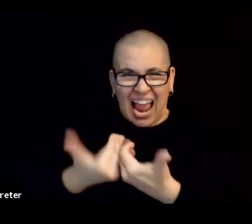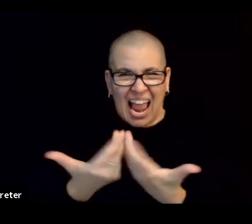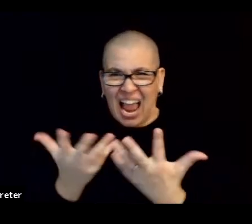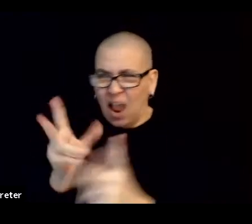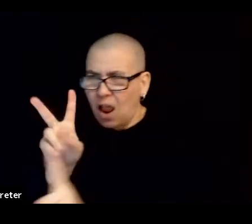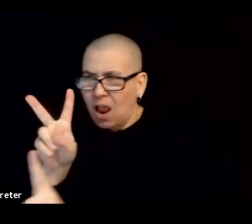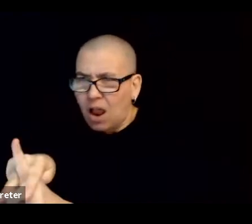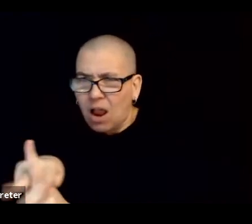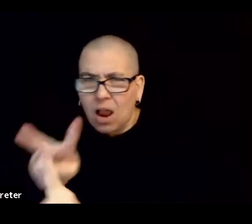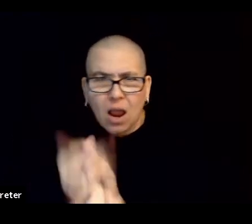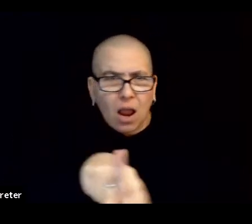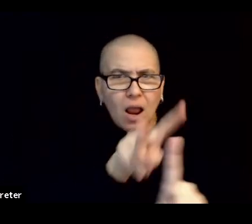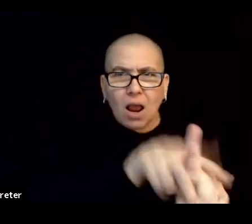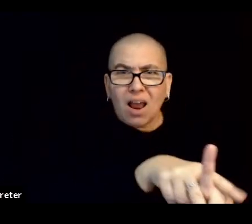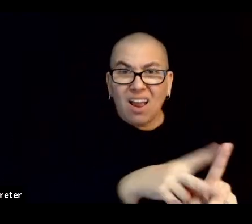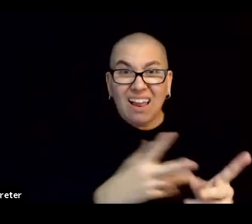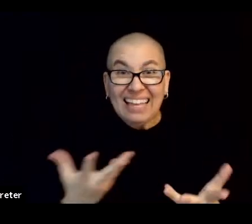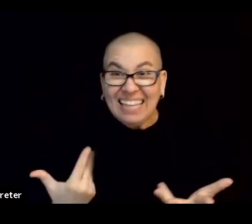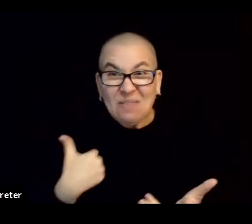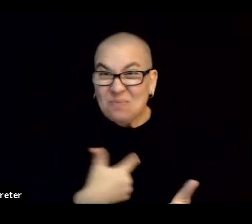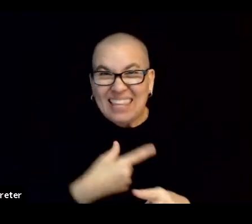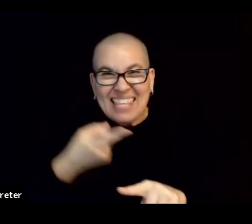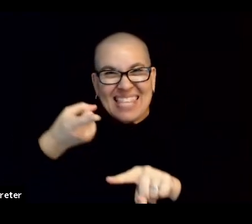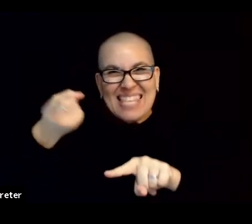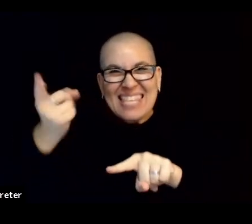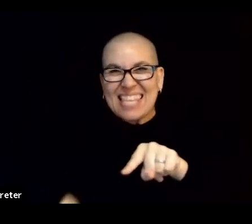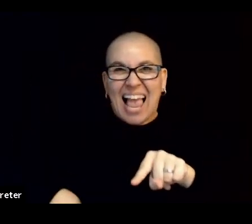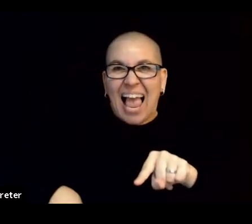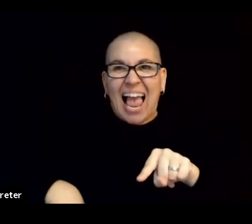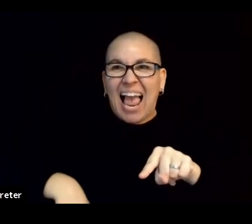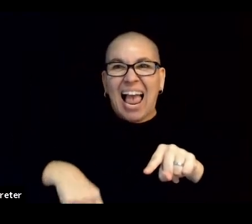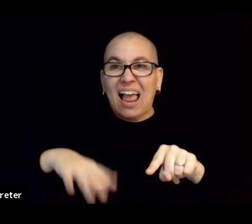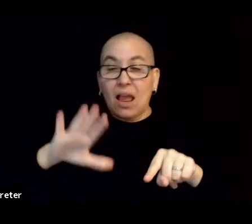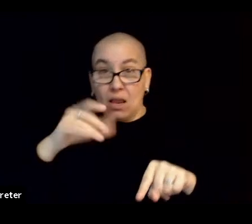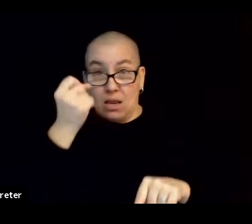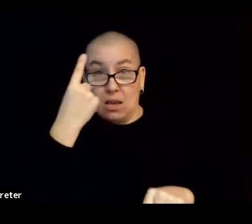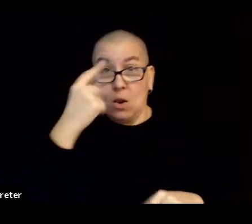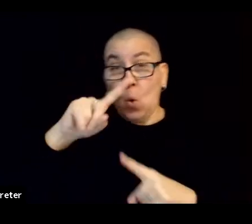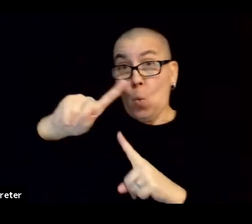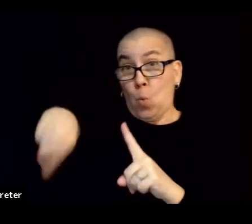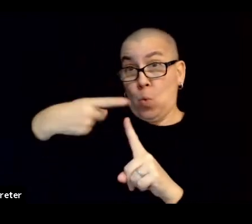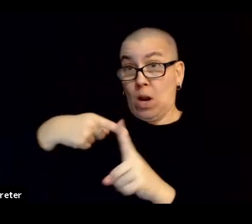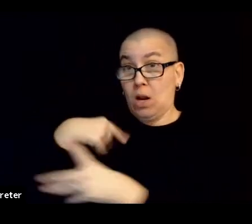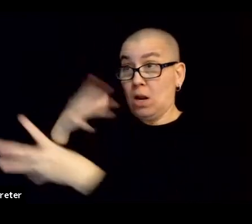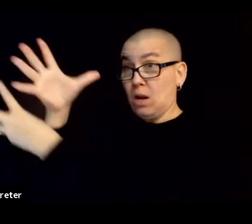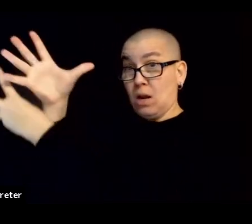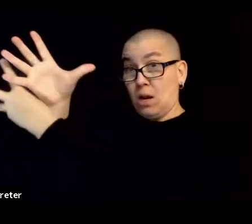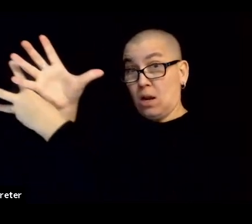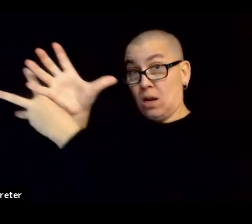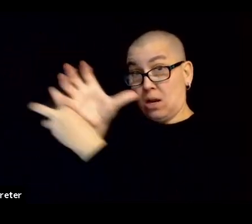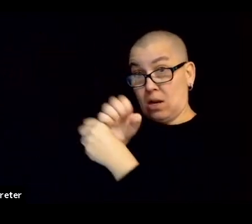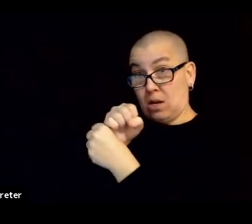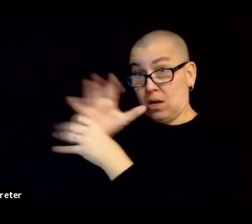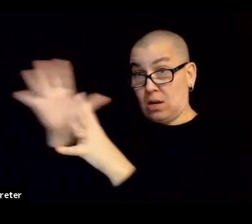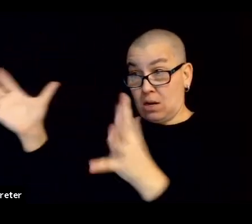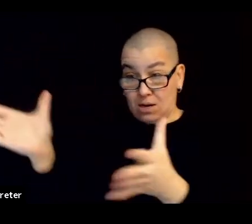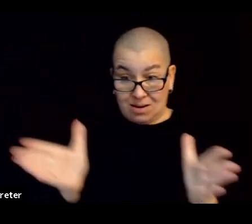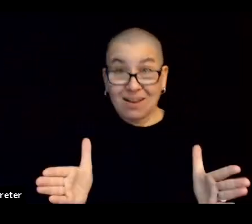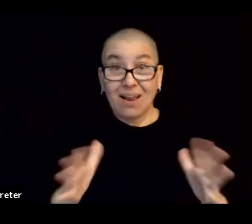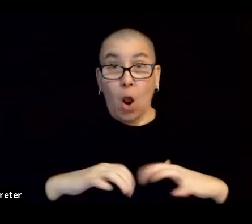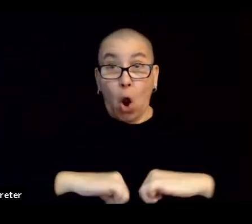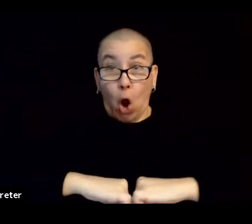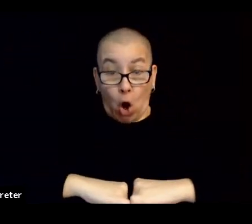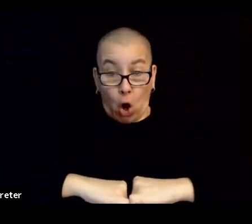of the packs they're in. Once they're broken out, there's a limited use time. Dentist's office and some of